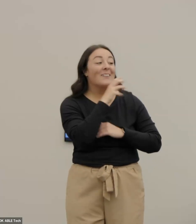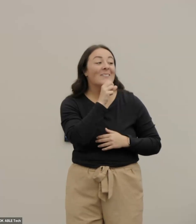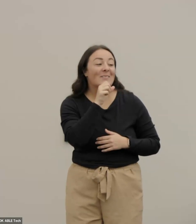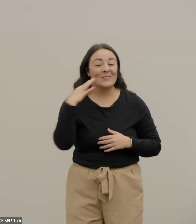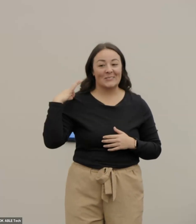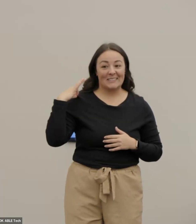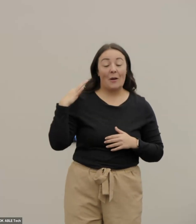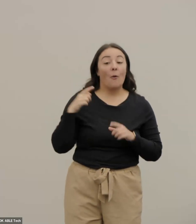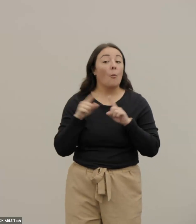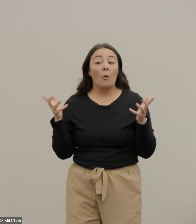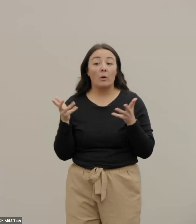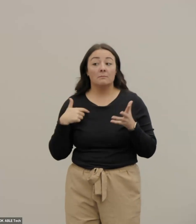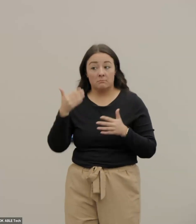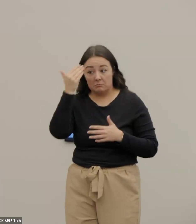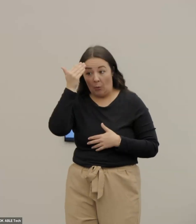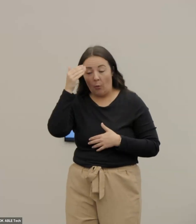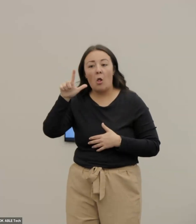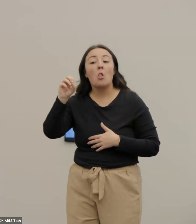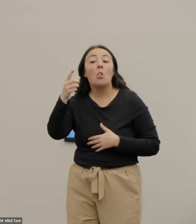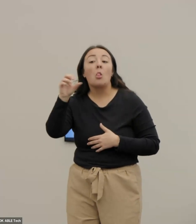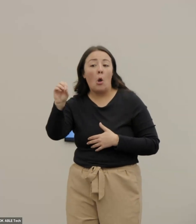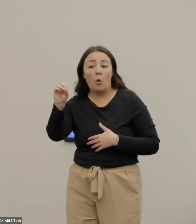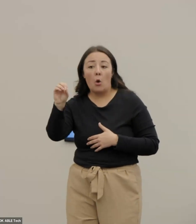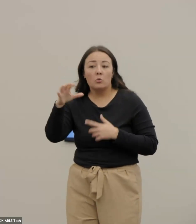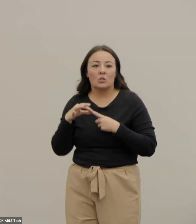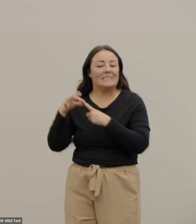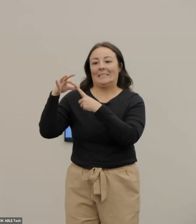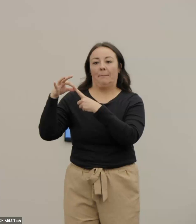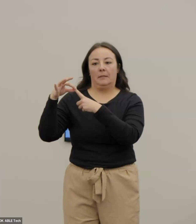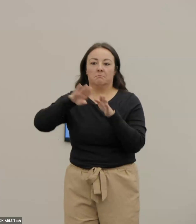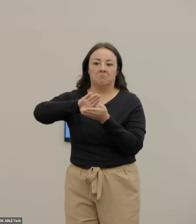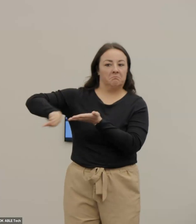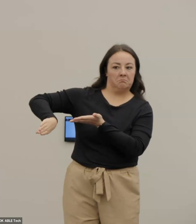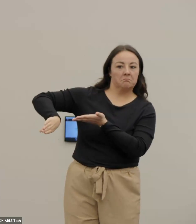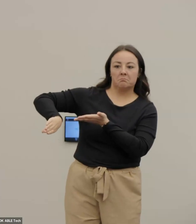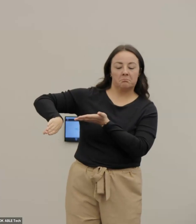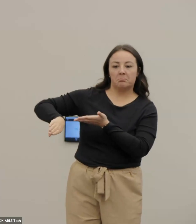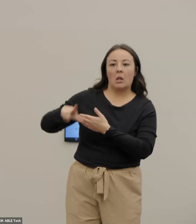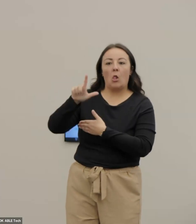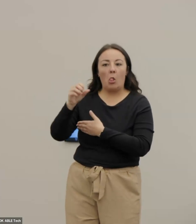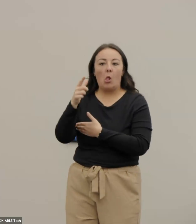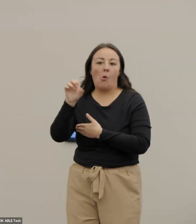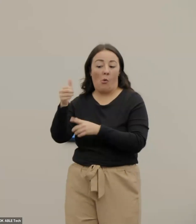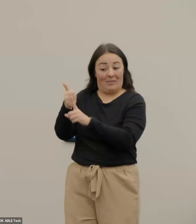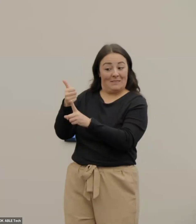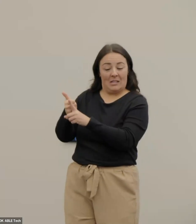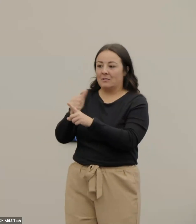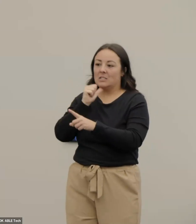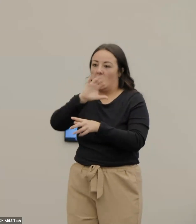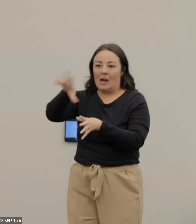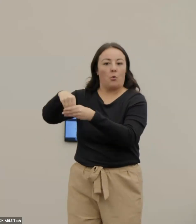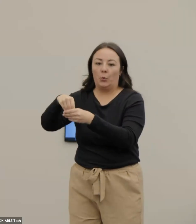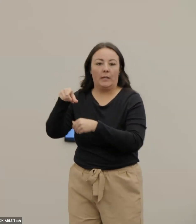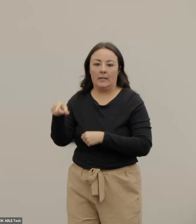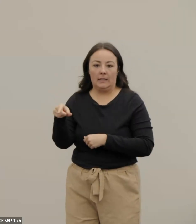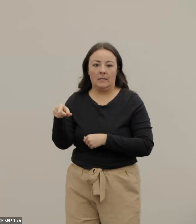know is logos are exempt from the color contrast requirements. Yeah, logos are not part of that, right?